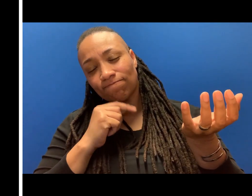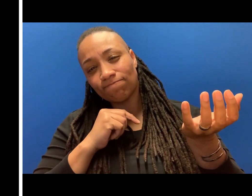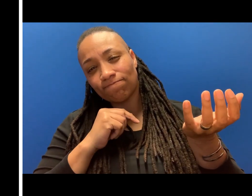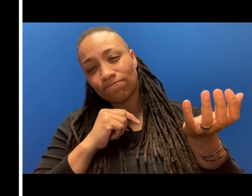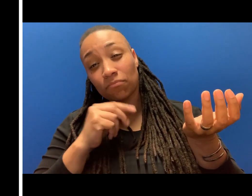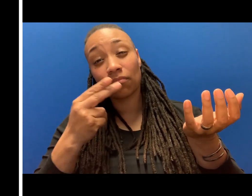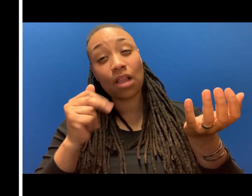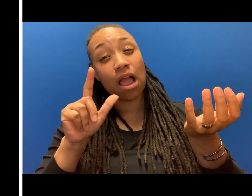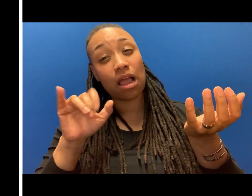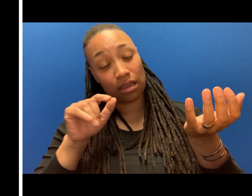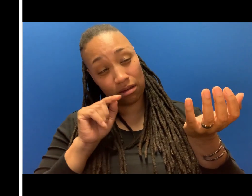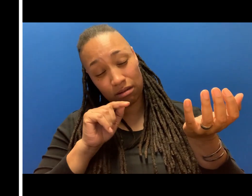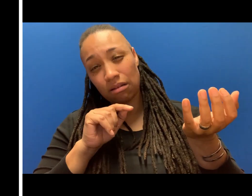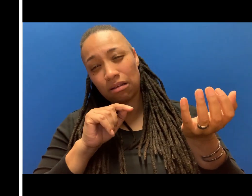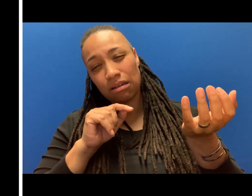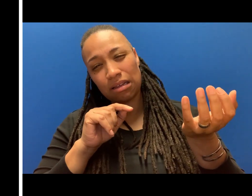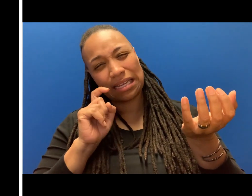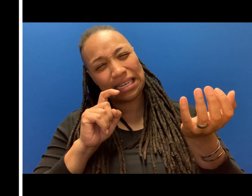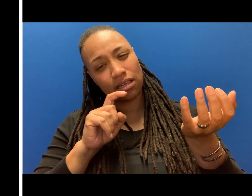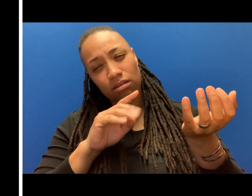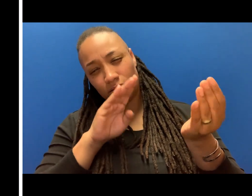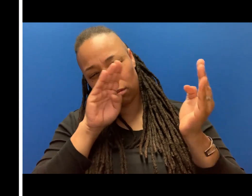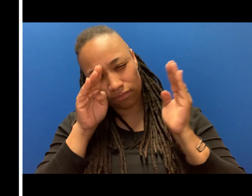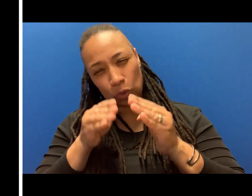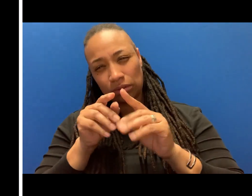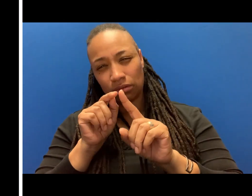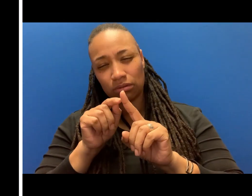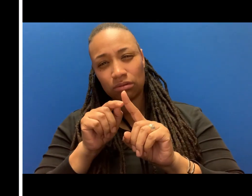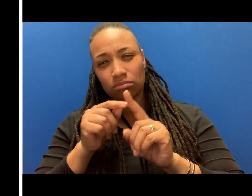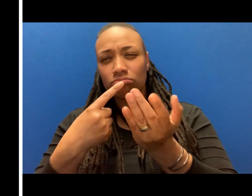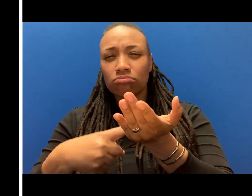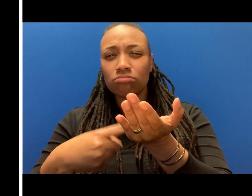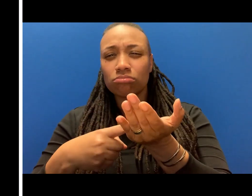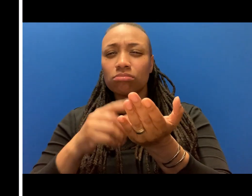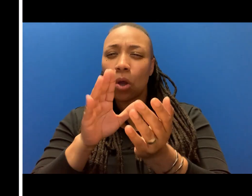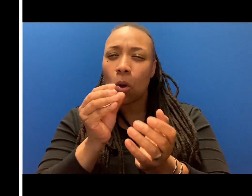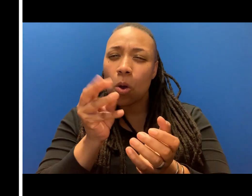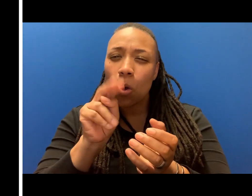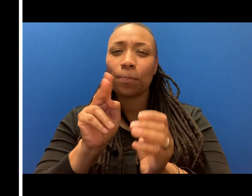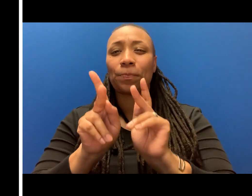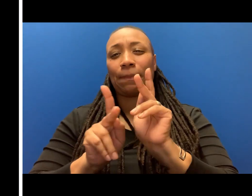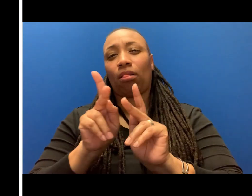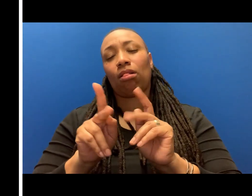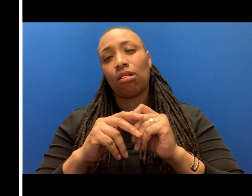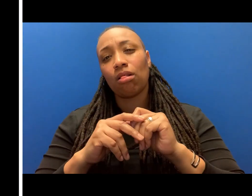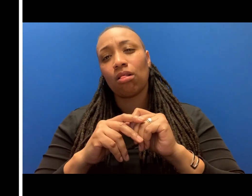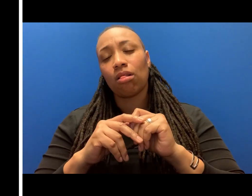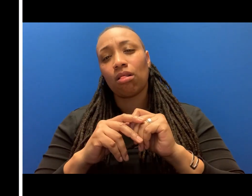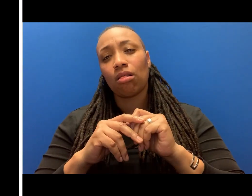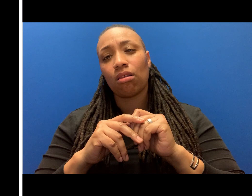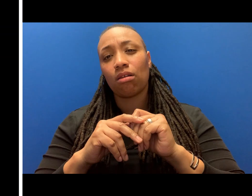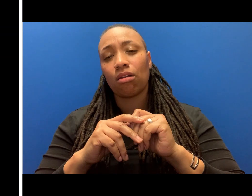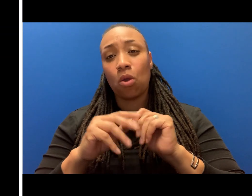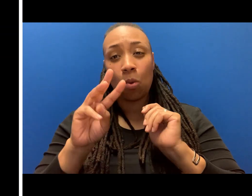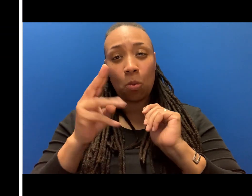actually what it was that Haley needed to be pointing out. Haley needed to be pointing out that whiteness and white people